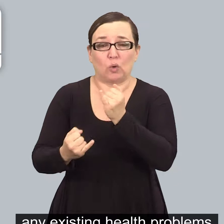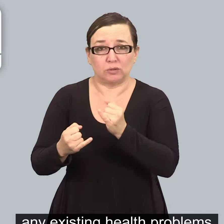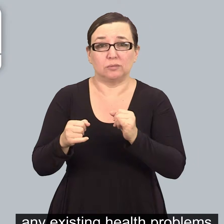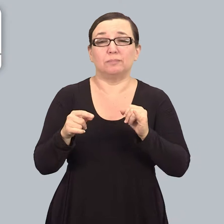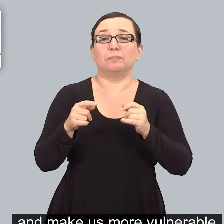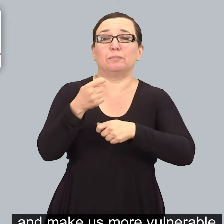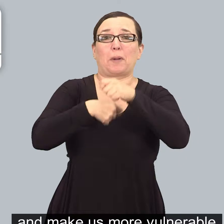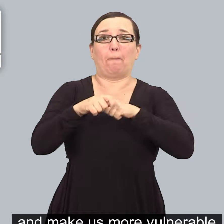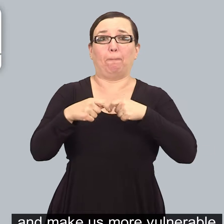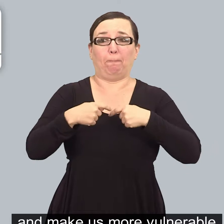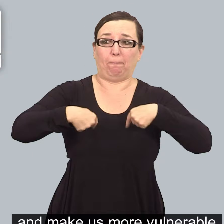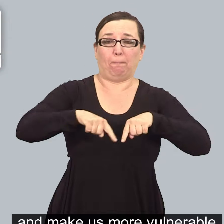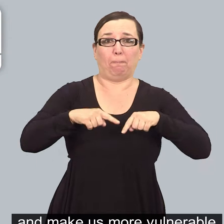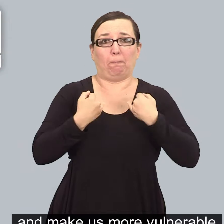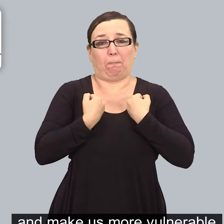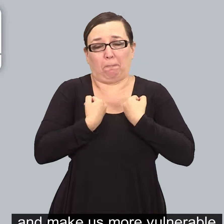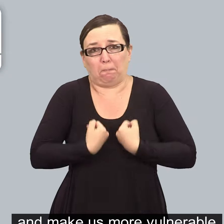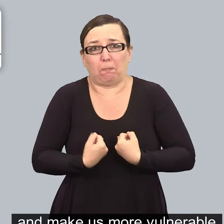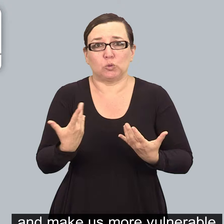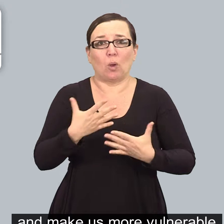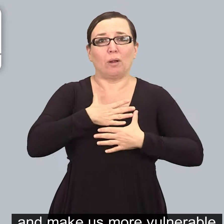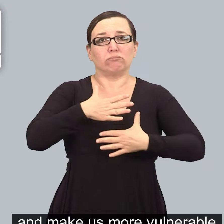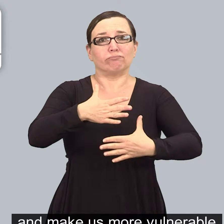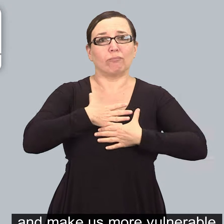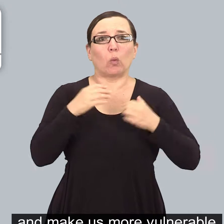and make us more vulnerable to respiratory winter illnesses.